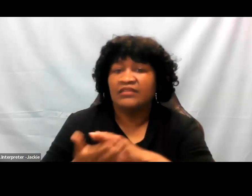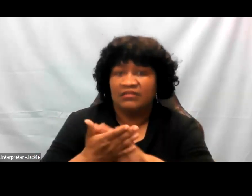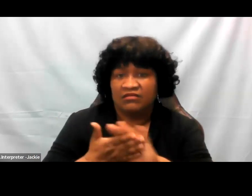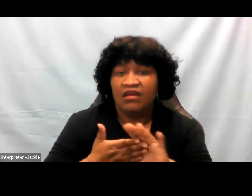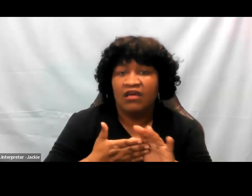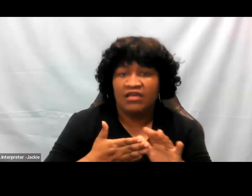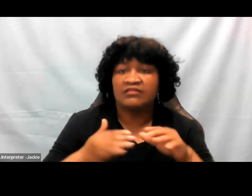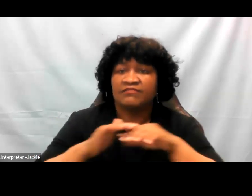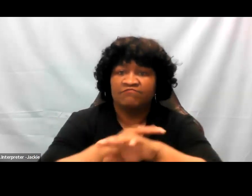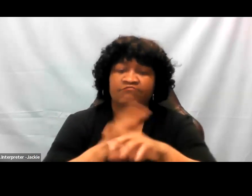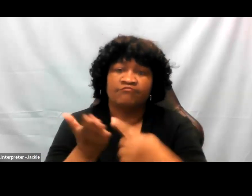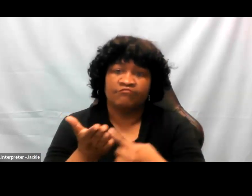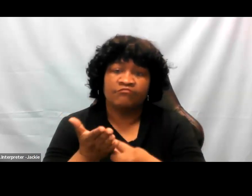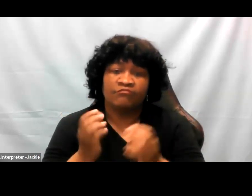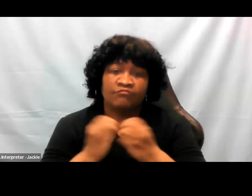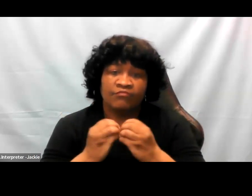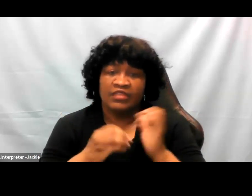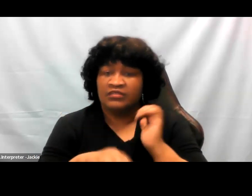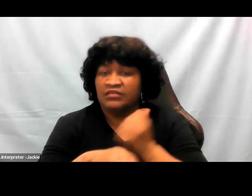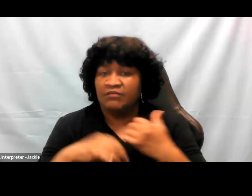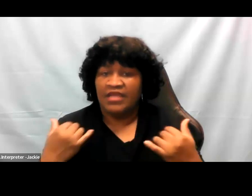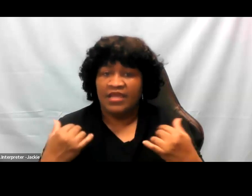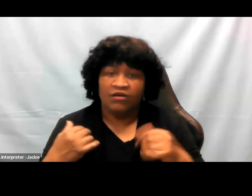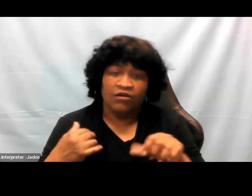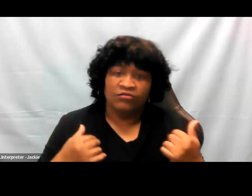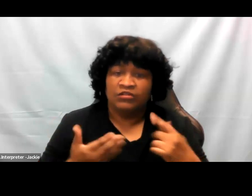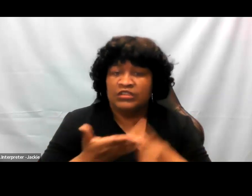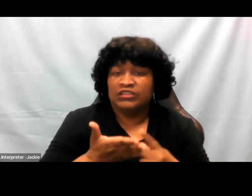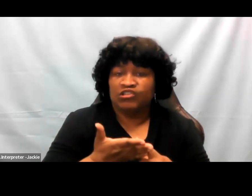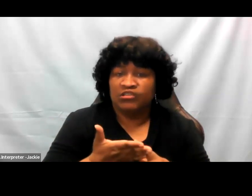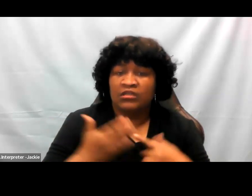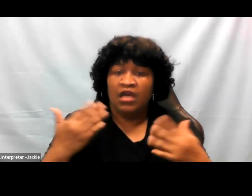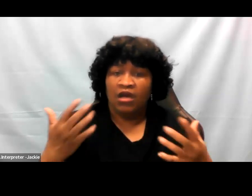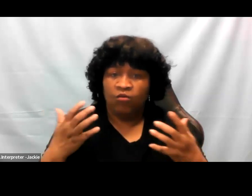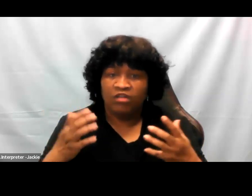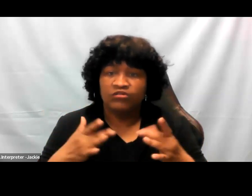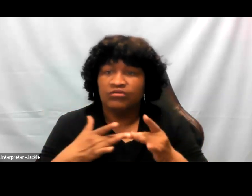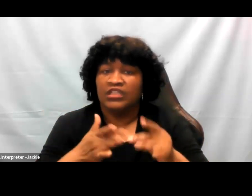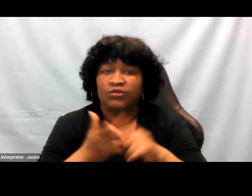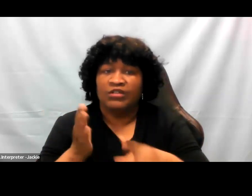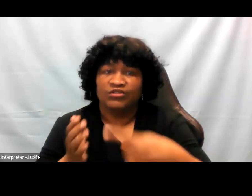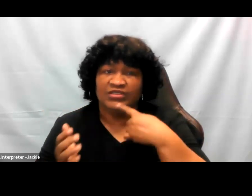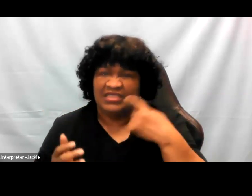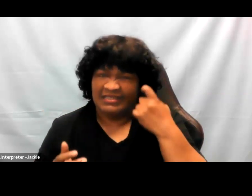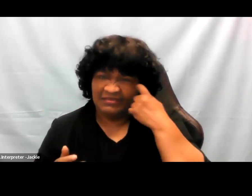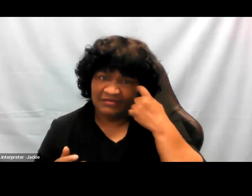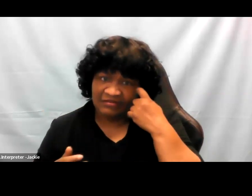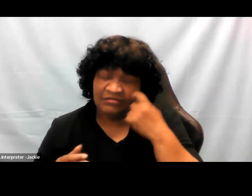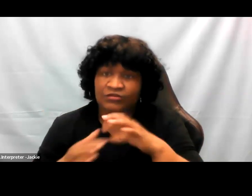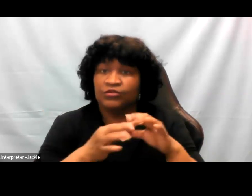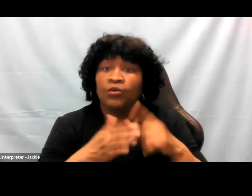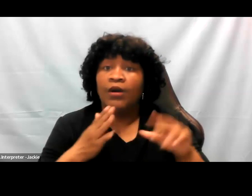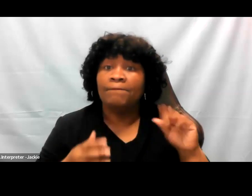our discussion that I want to set up with us. And I want to link what you just said back to